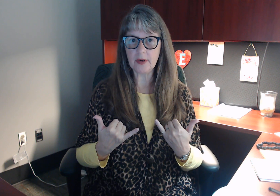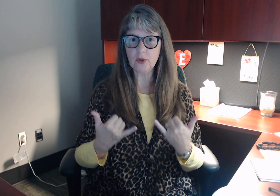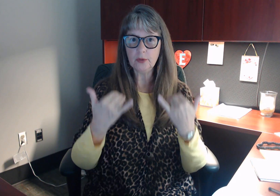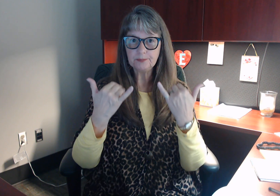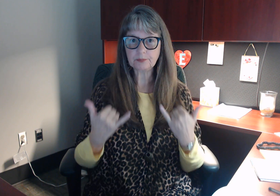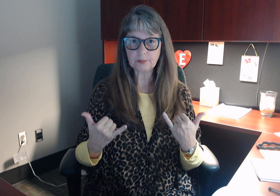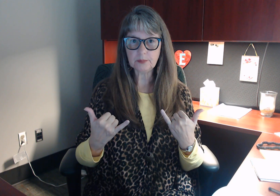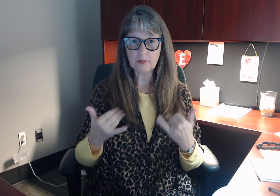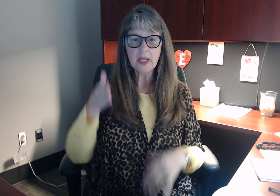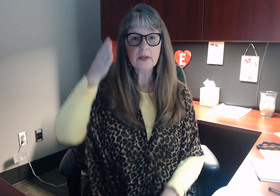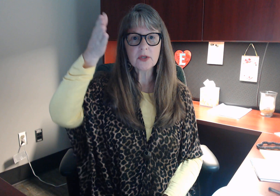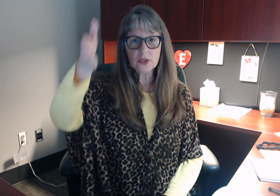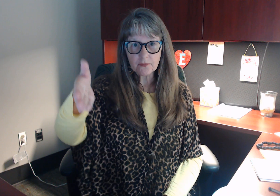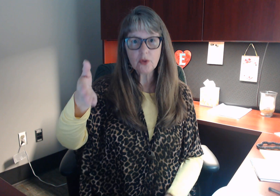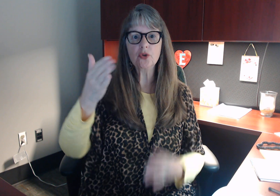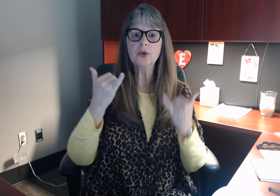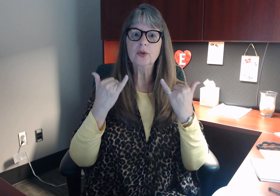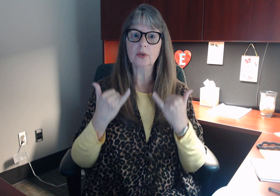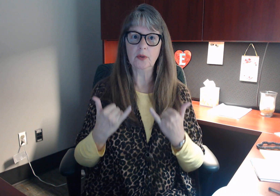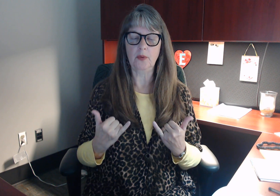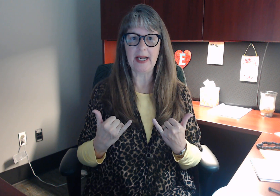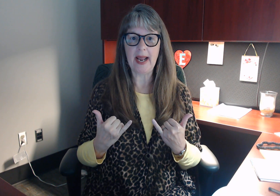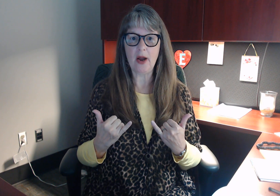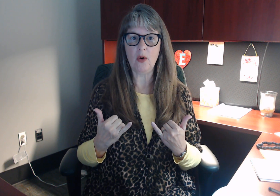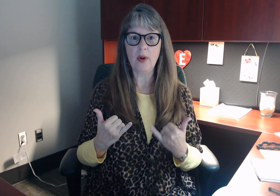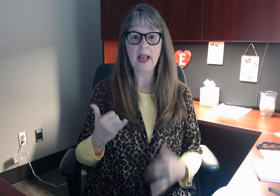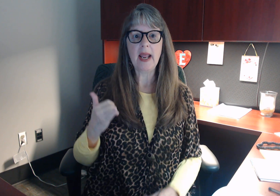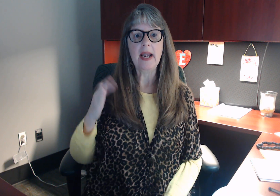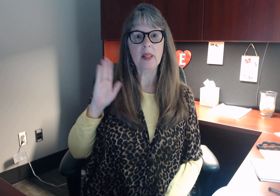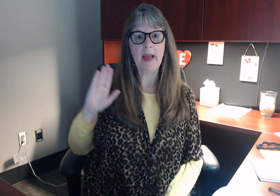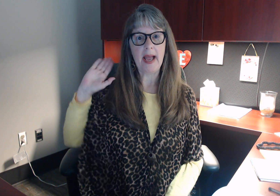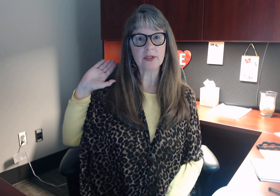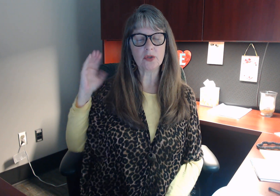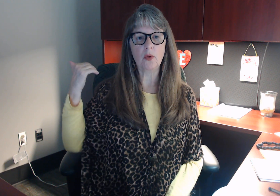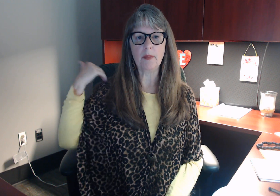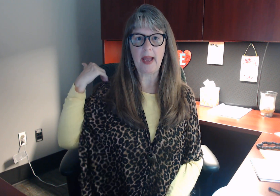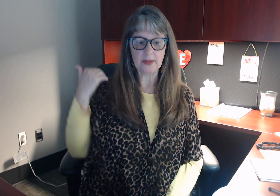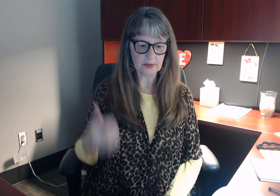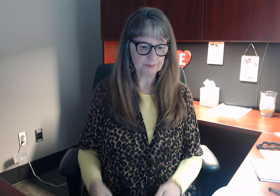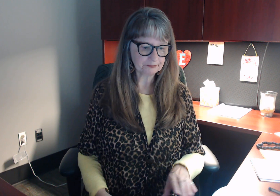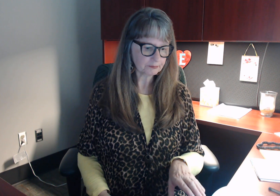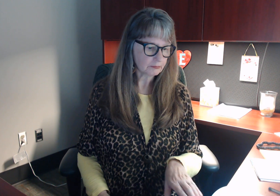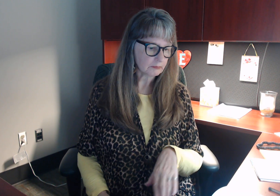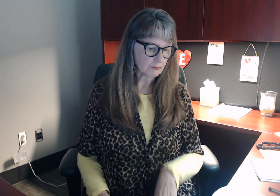you. This is the future, right now, and in the past, or the past.